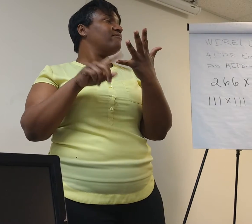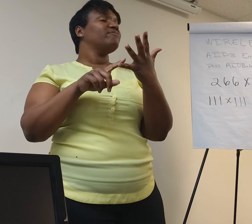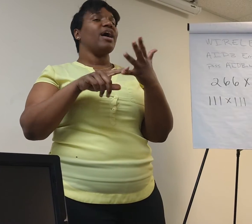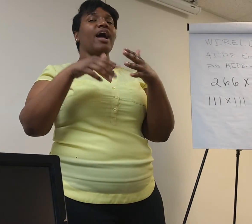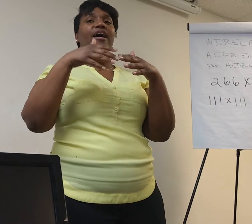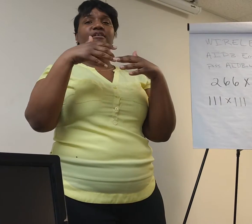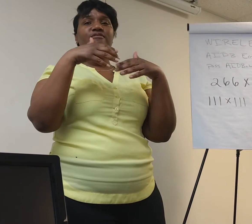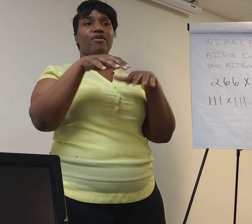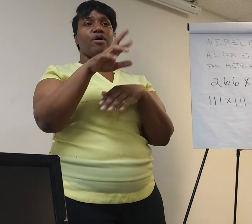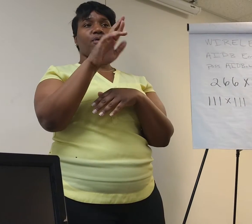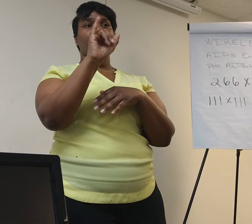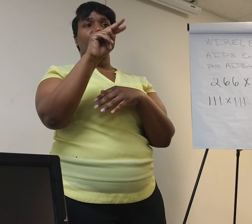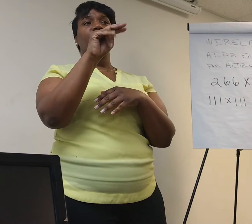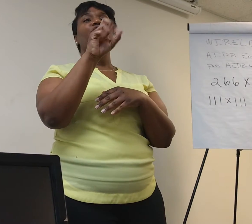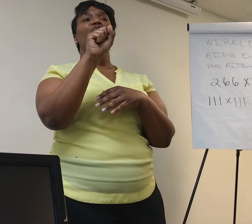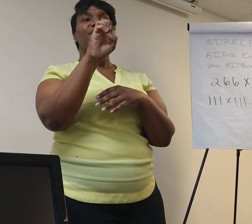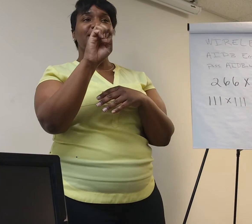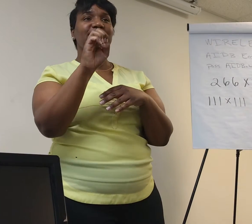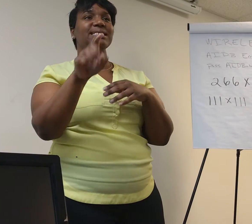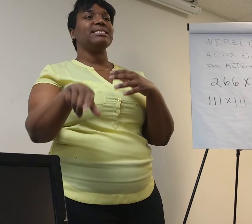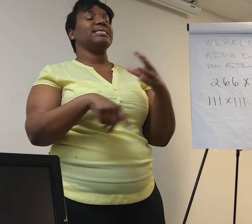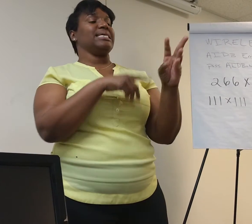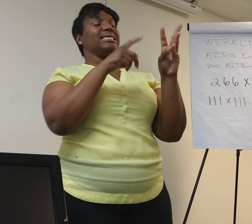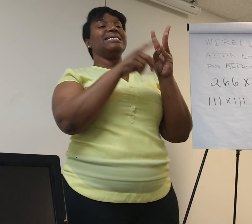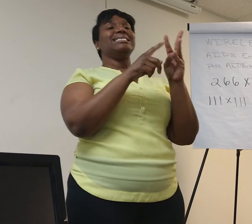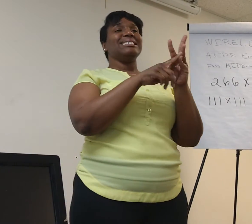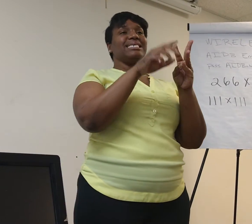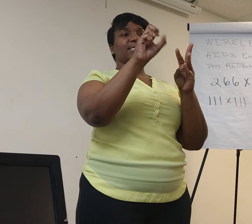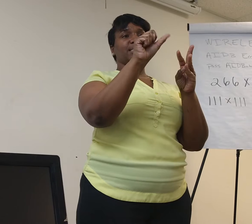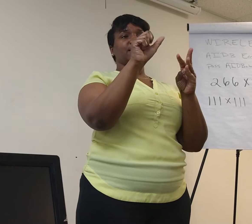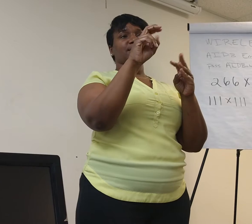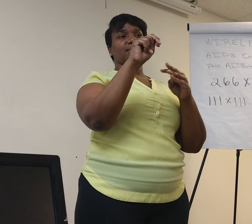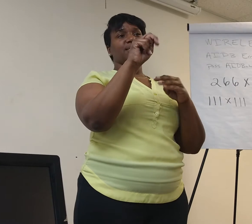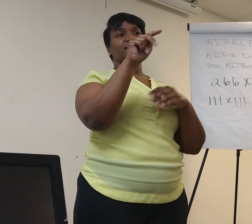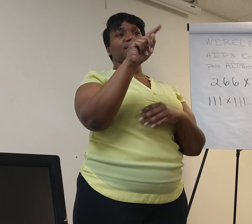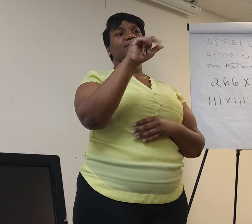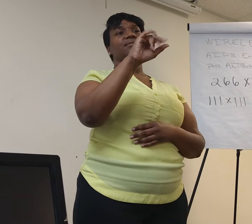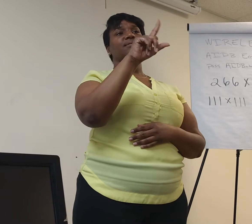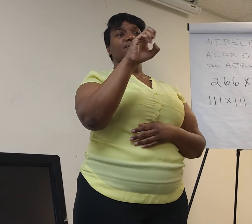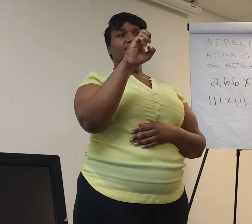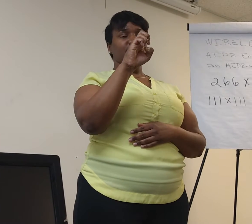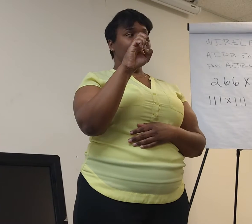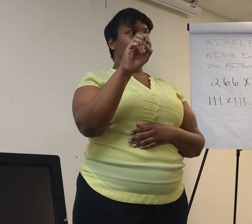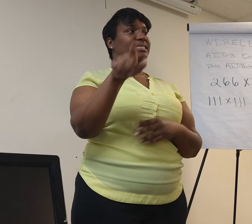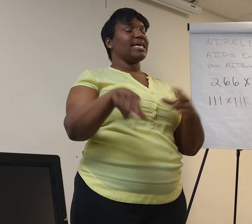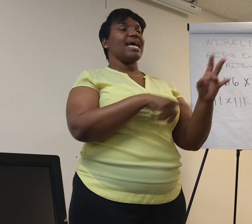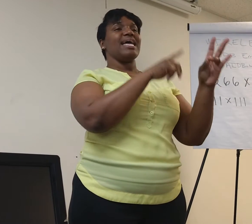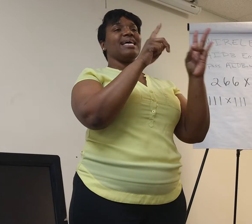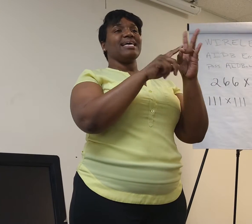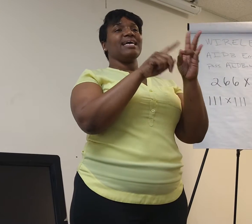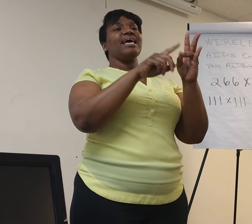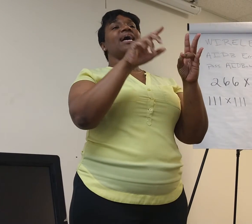5. We're going to sanitize it, number 6. Air dry, number 7. Very